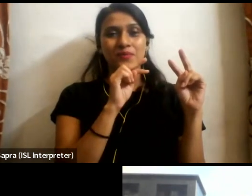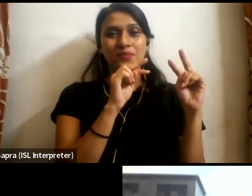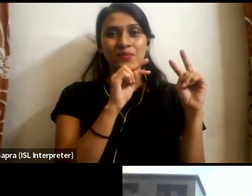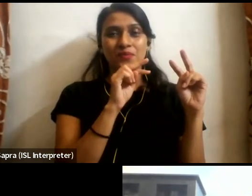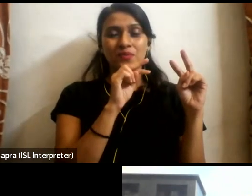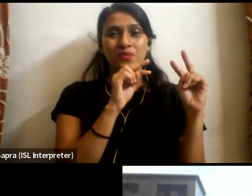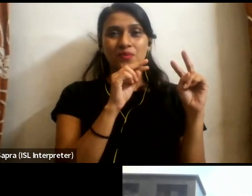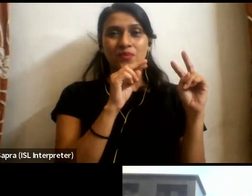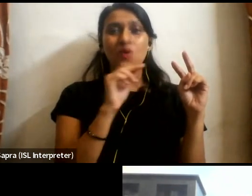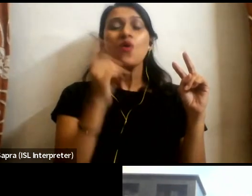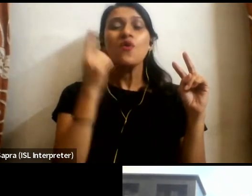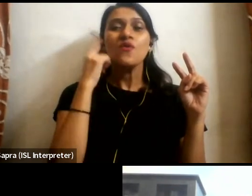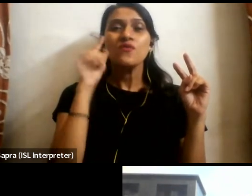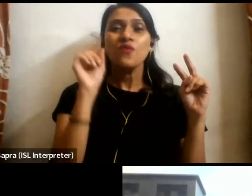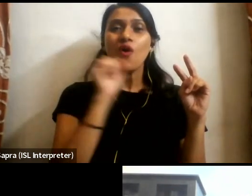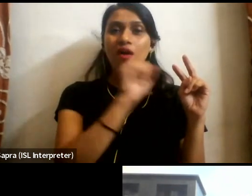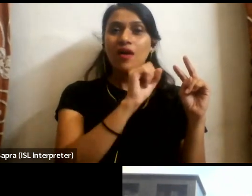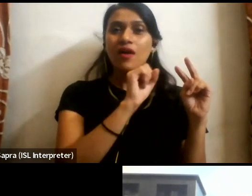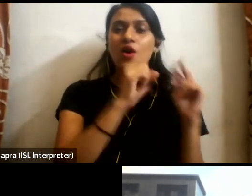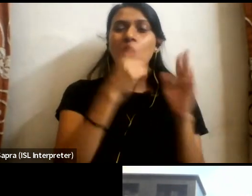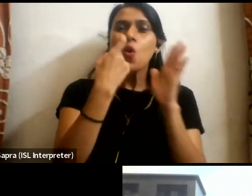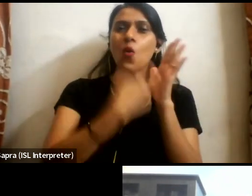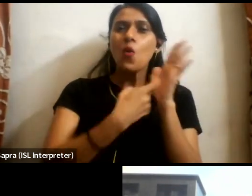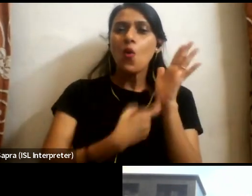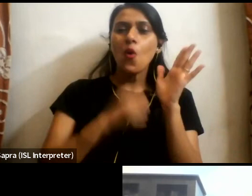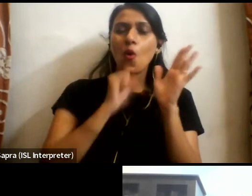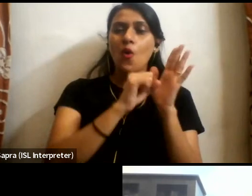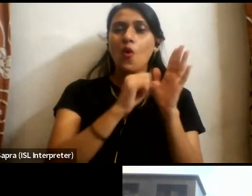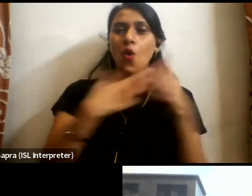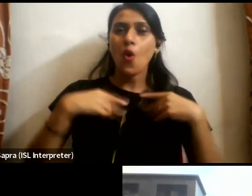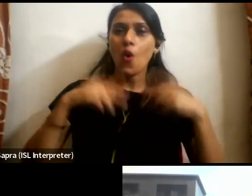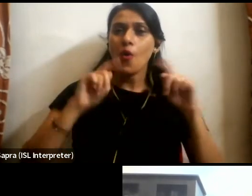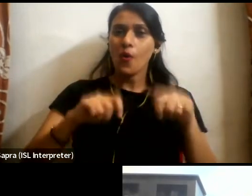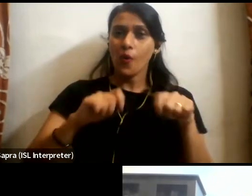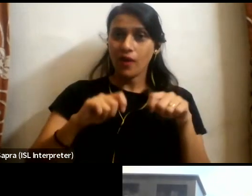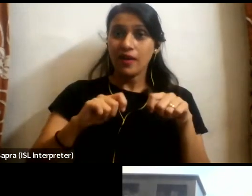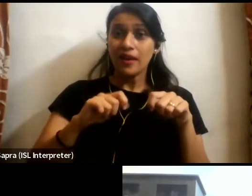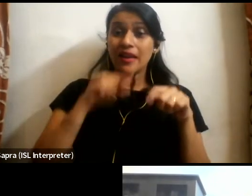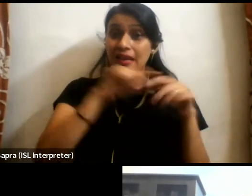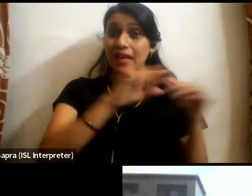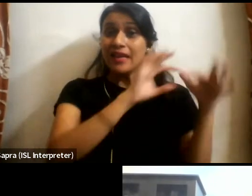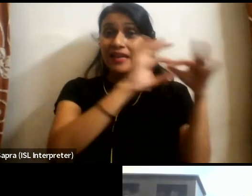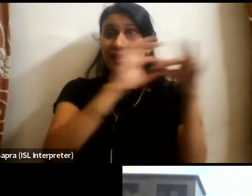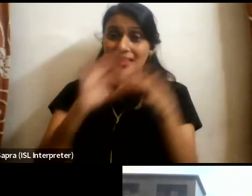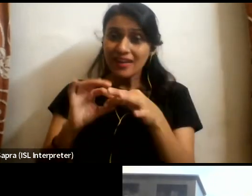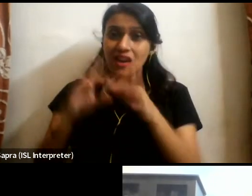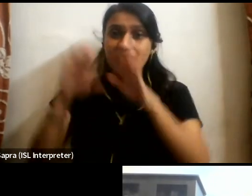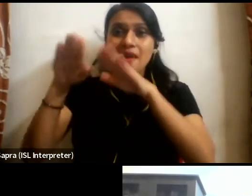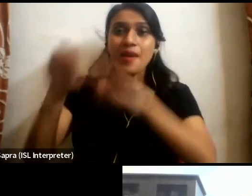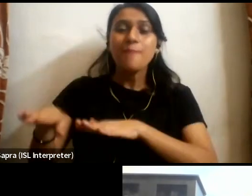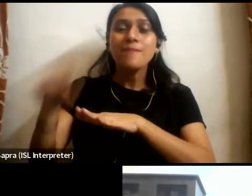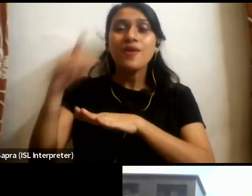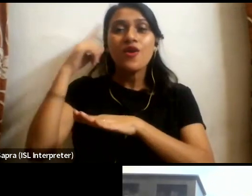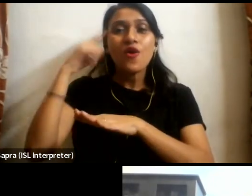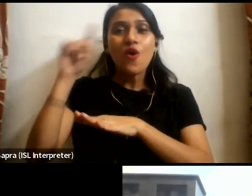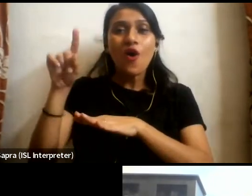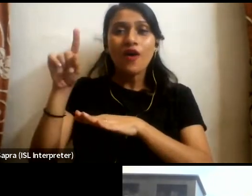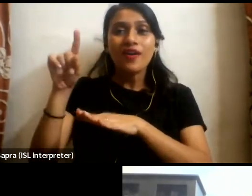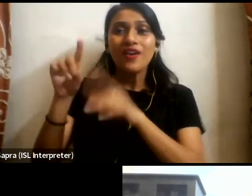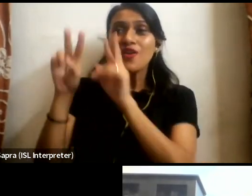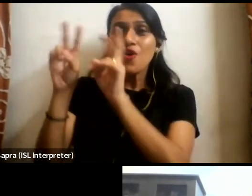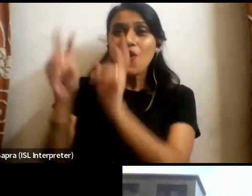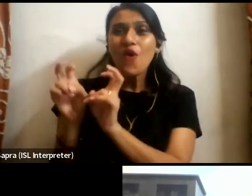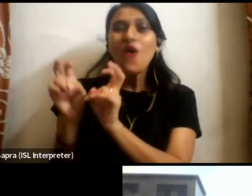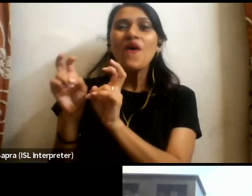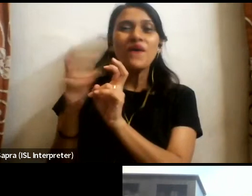about the elevated status of courts, so on and so forth, has depended quite a bit on this